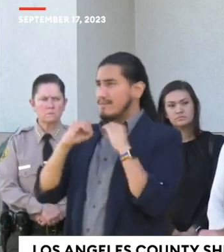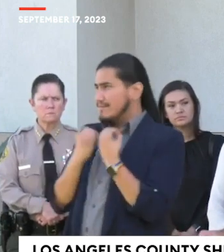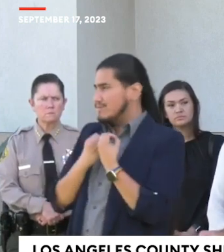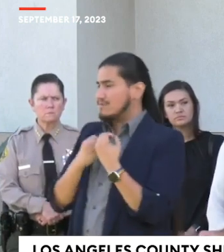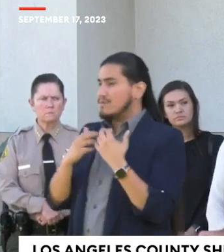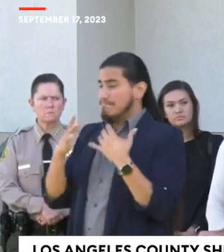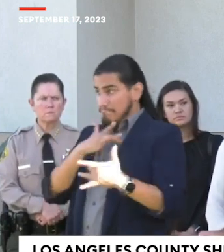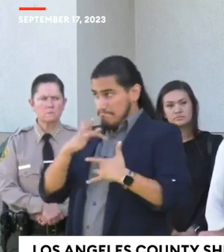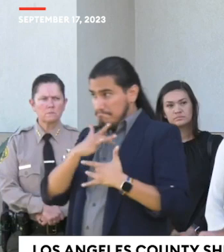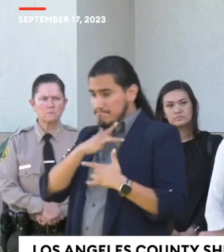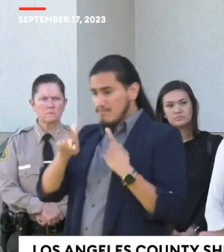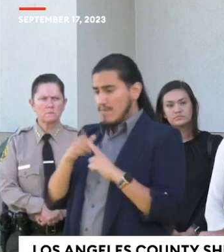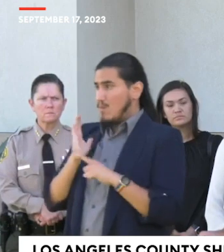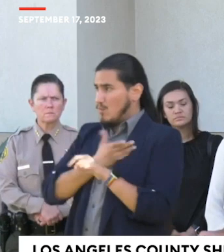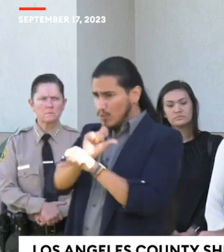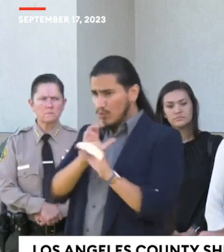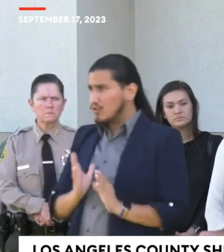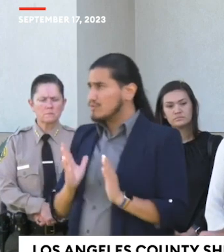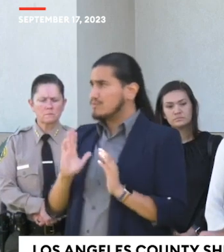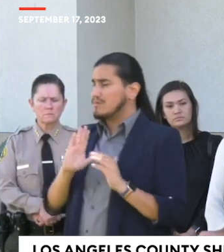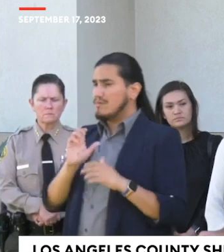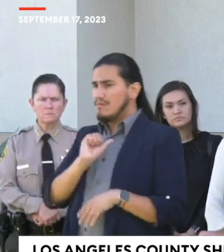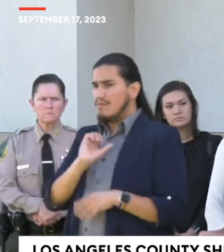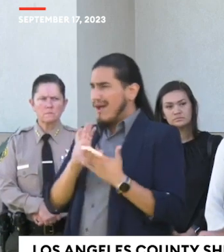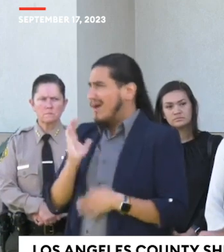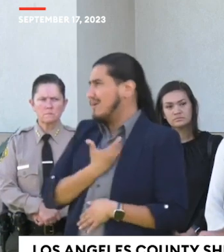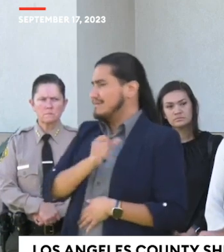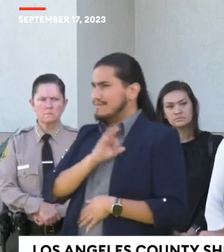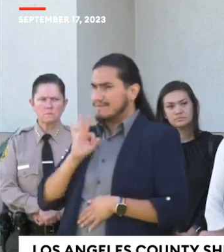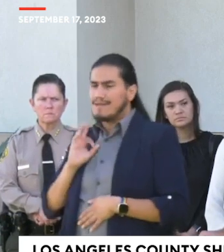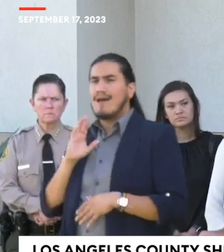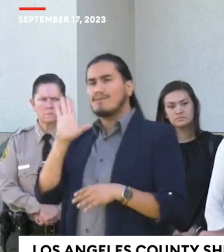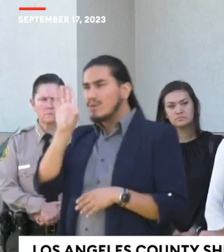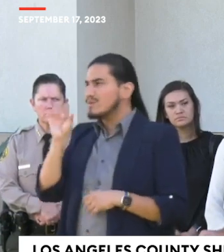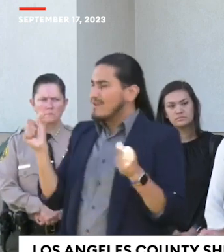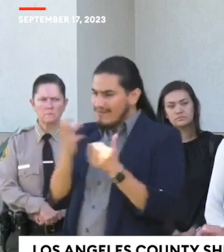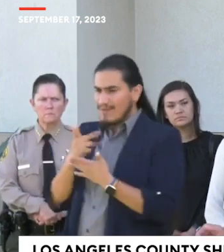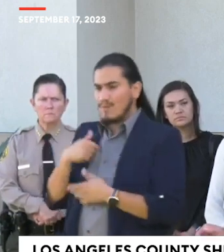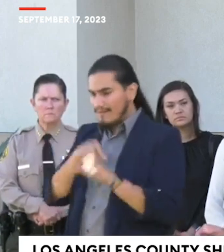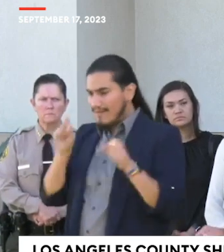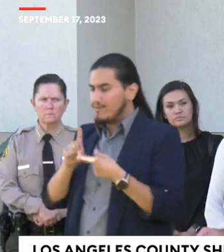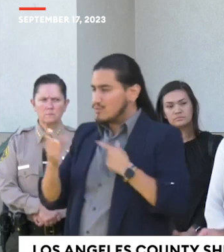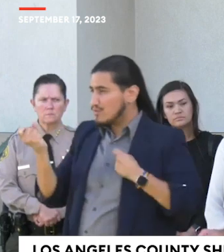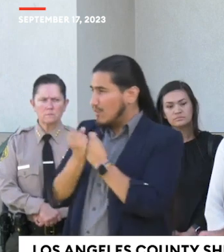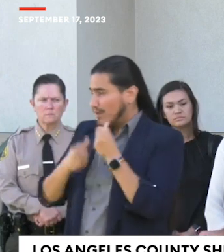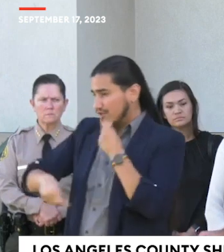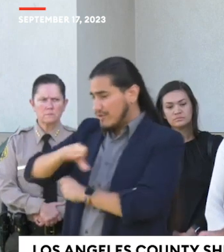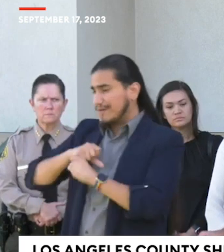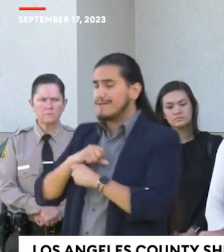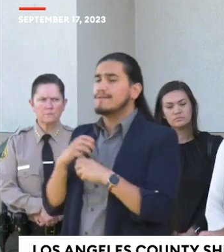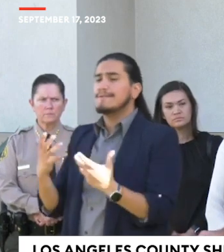very concerned about our employees. We will do everything we can to wrap our arms around each other.